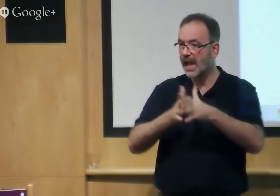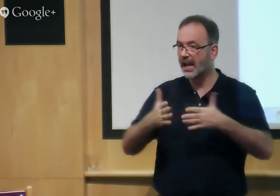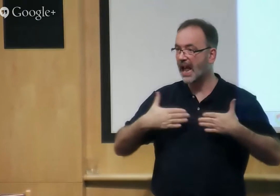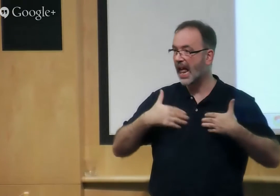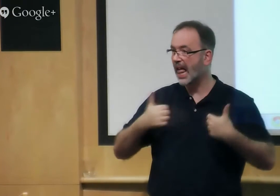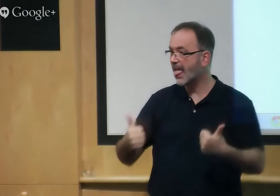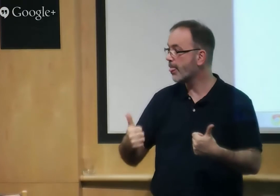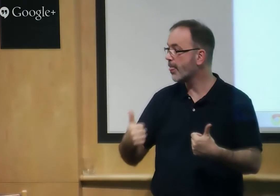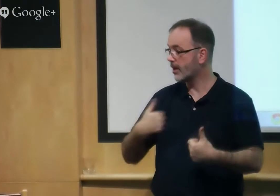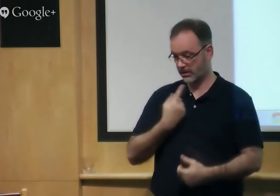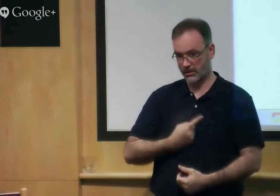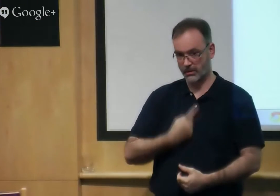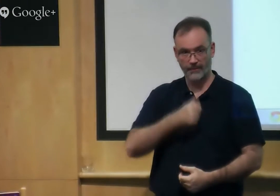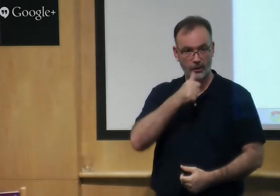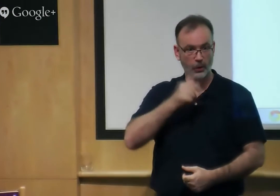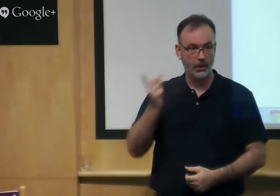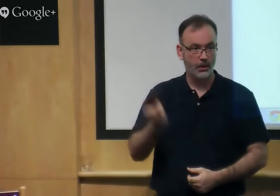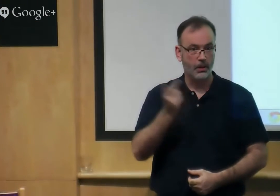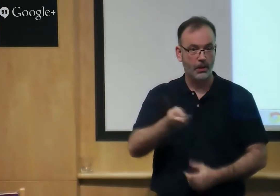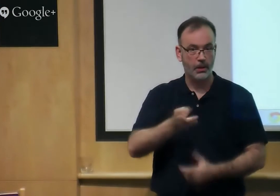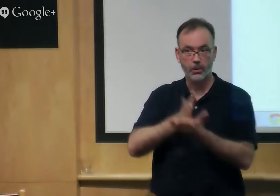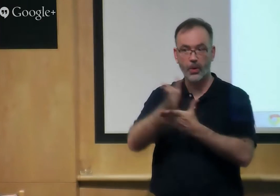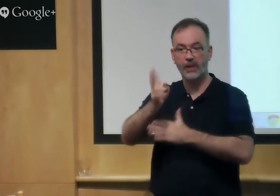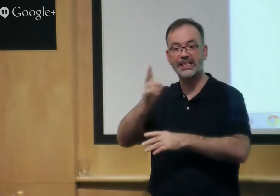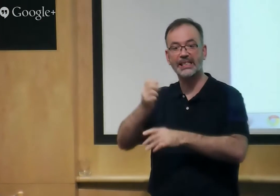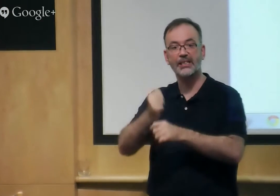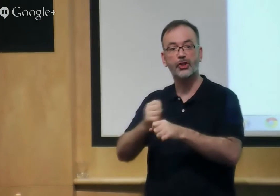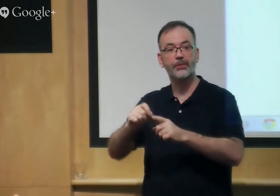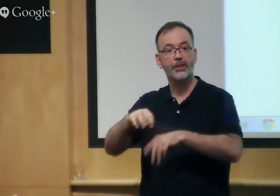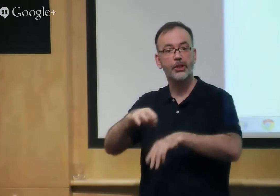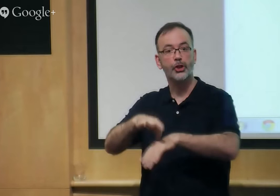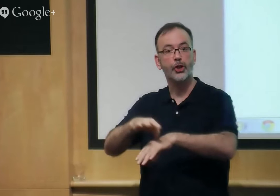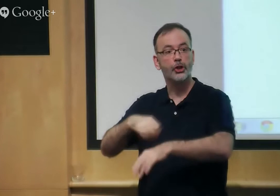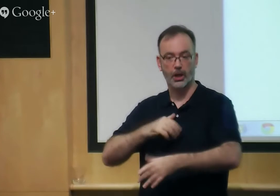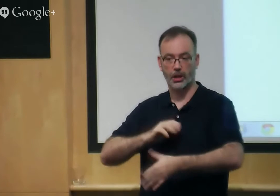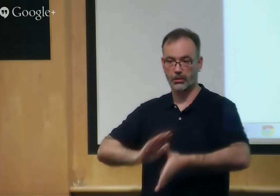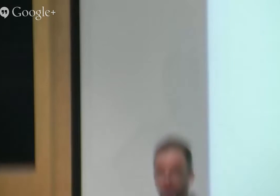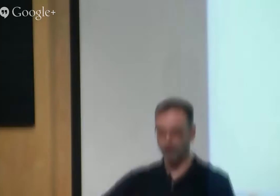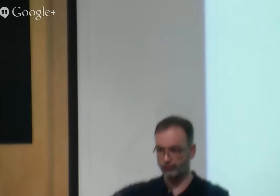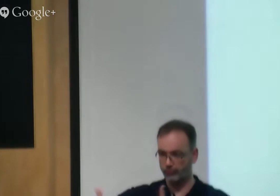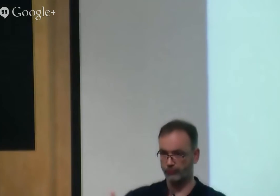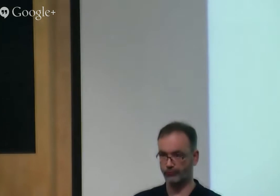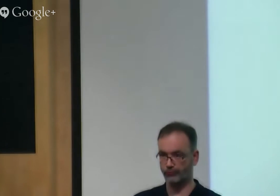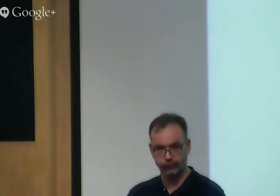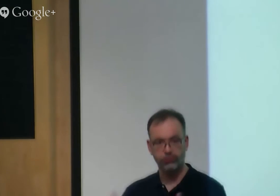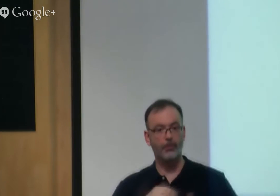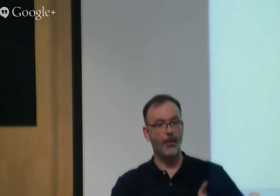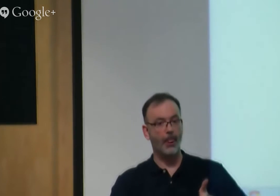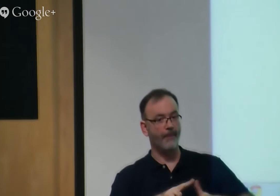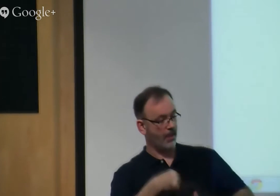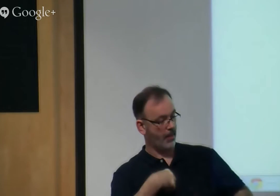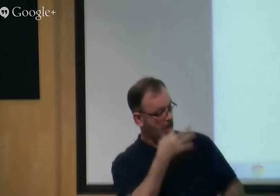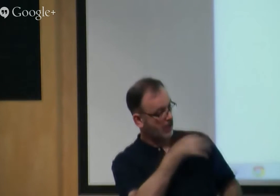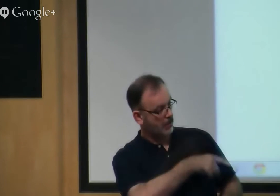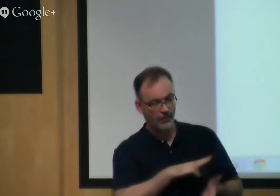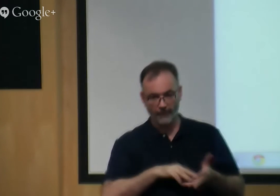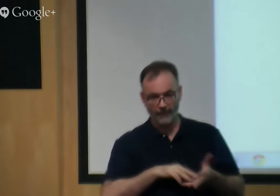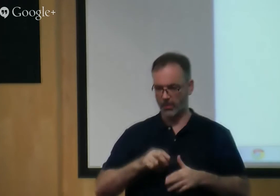of the technology and being able to get used to the staff at the health authority. You know, there is using technology where you can use